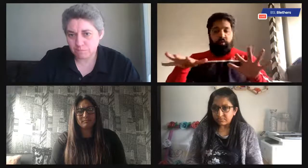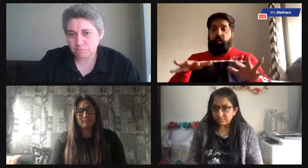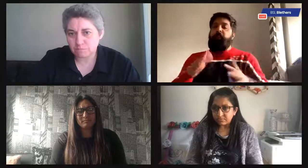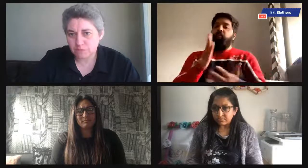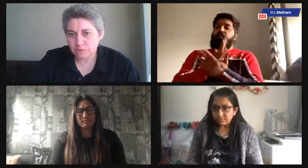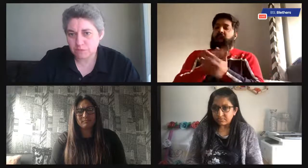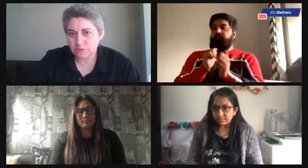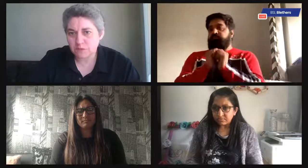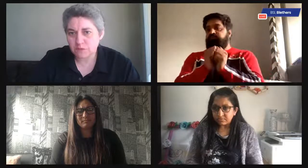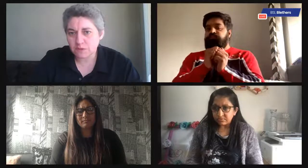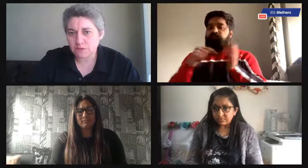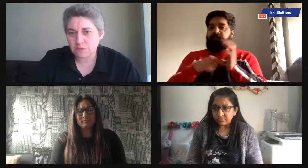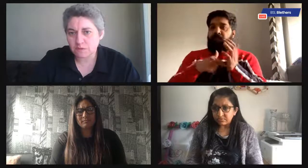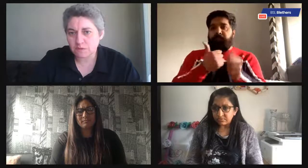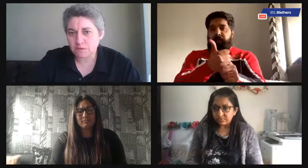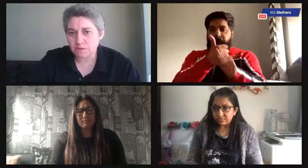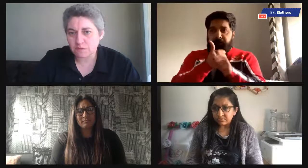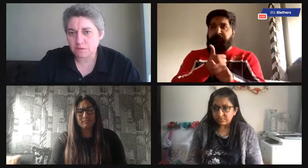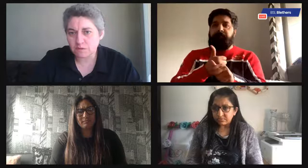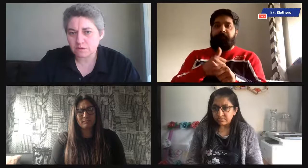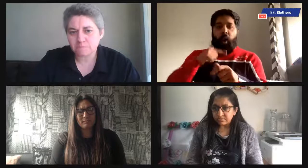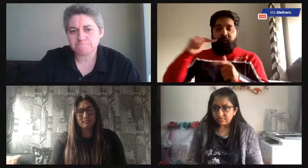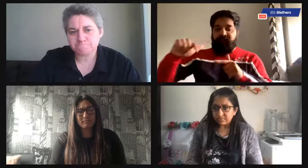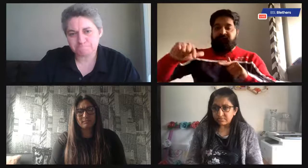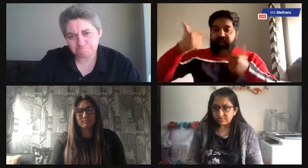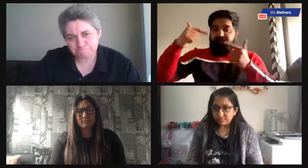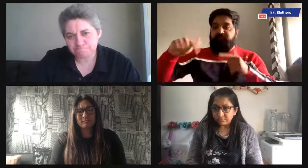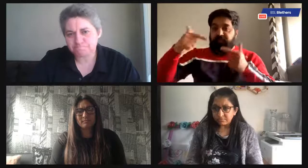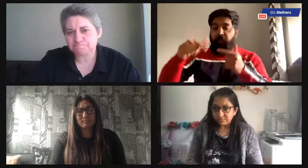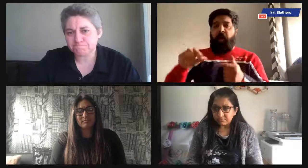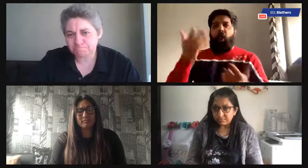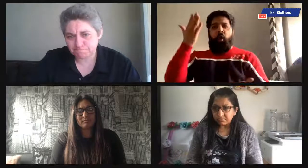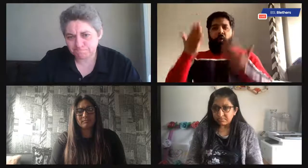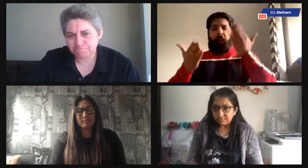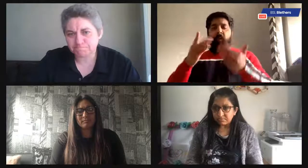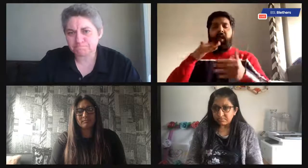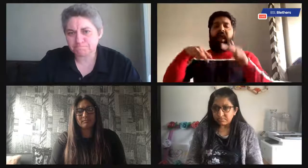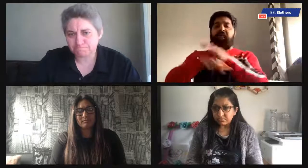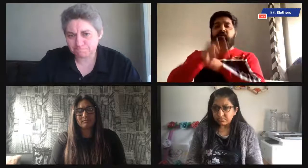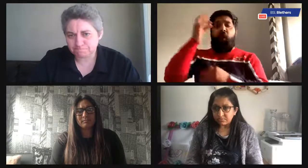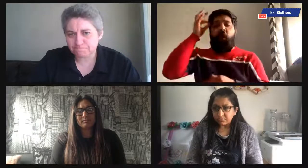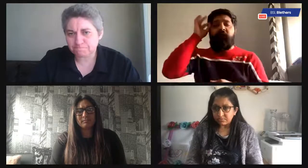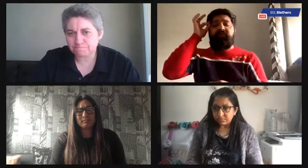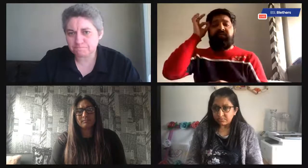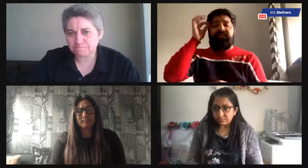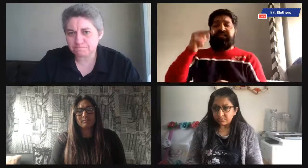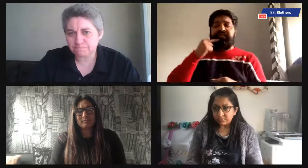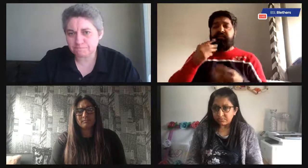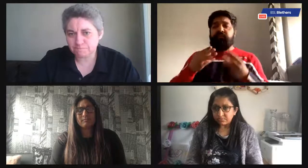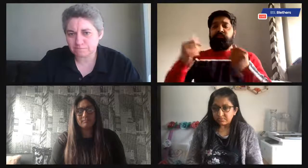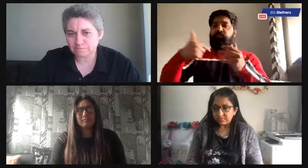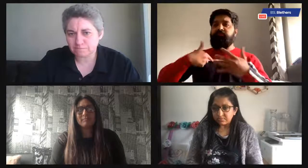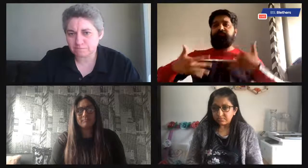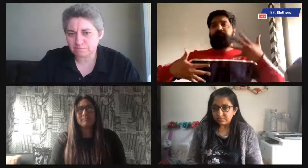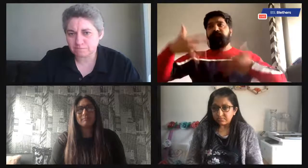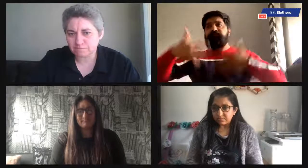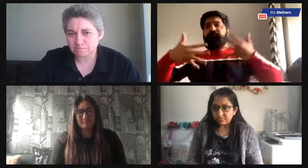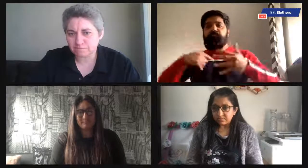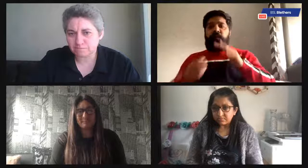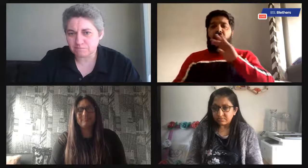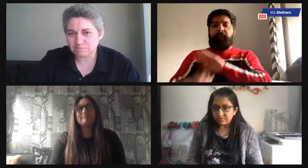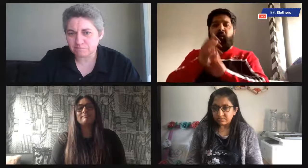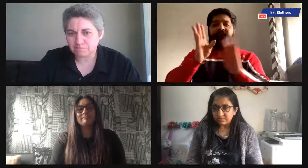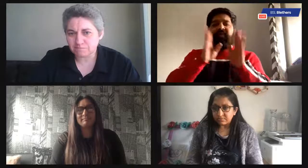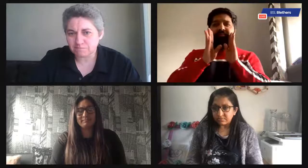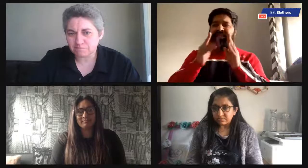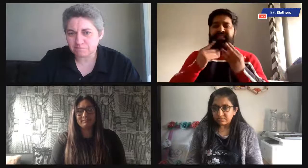did struggle. Life was a dream. So, I mean, I think even someone who's working, I was